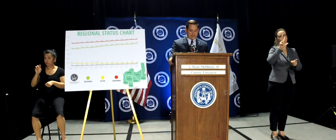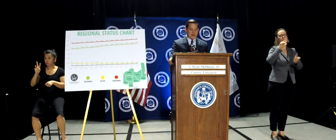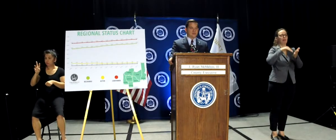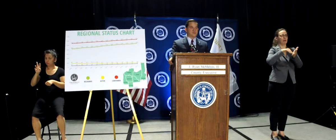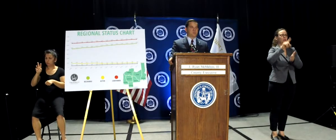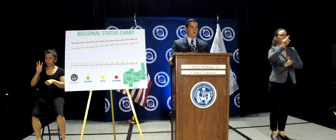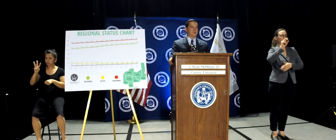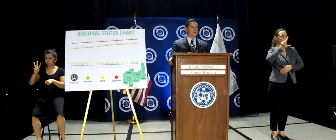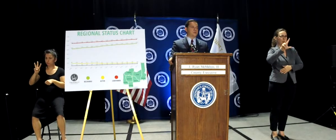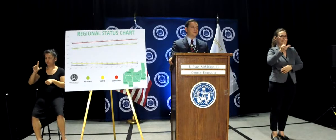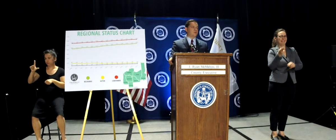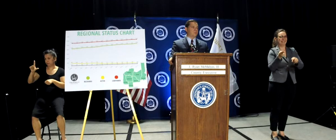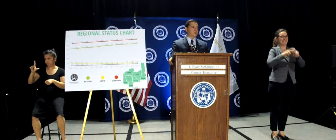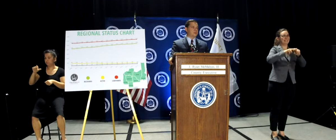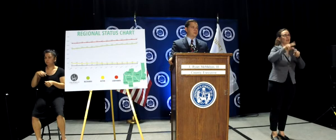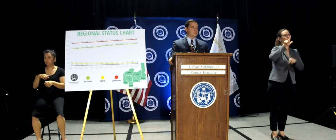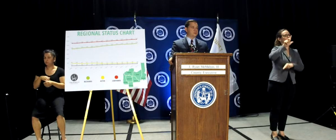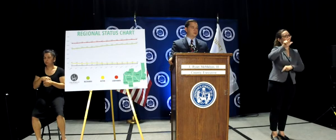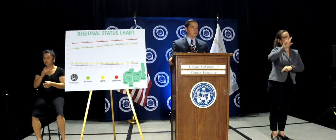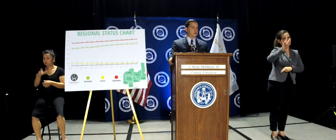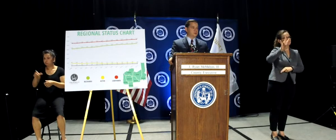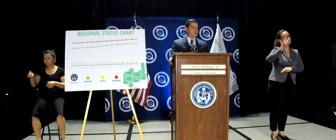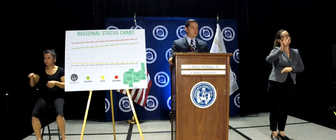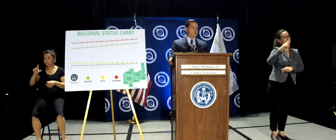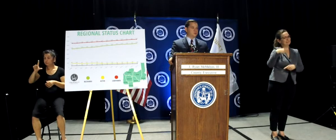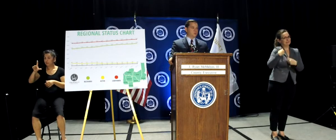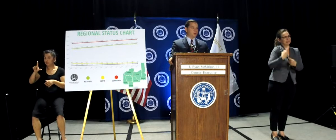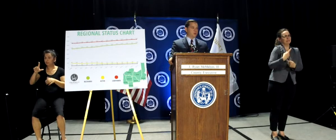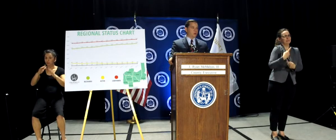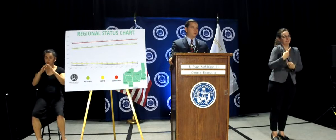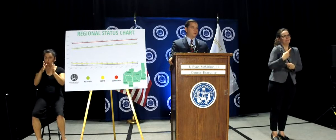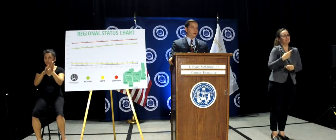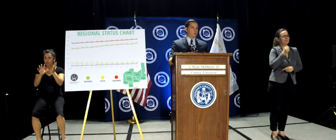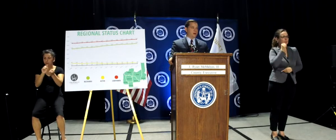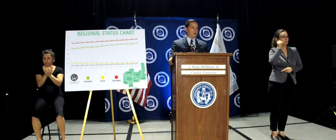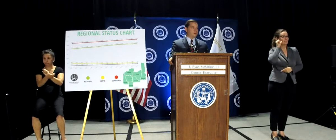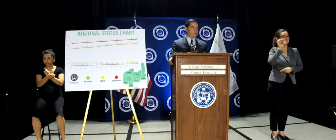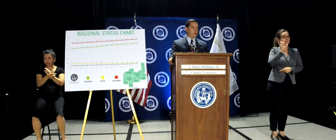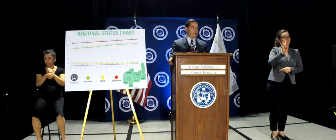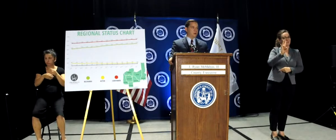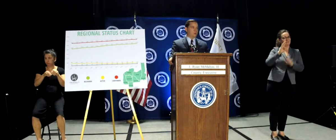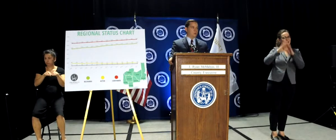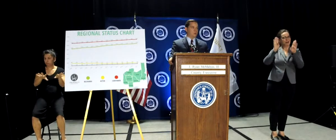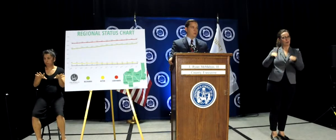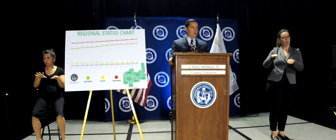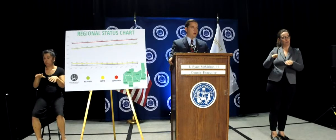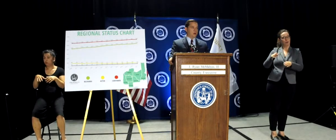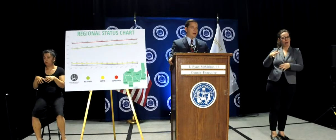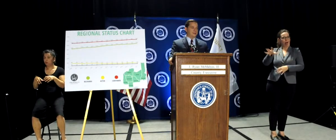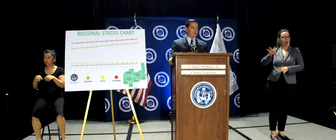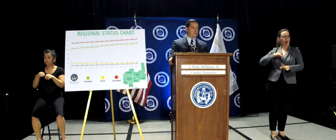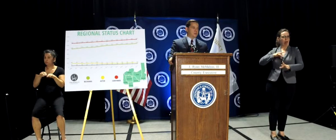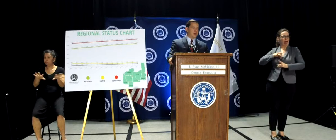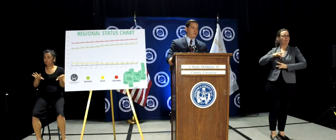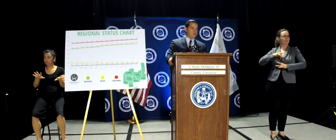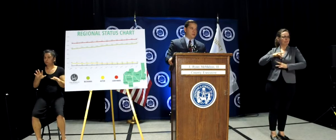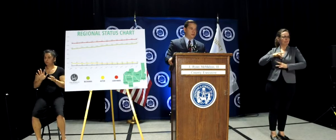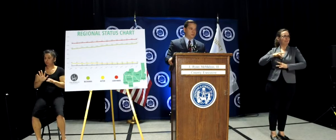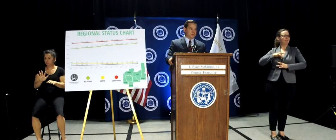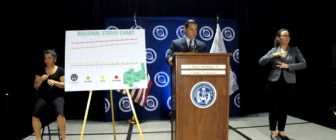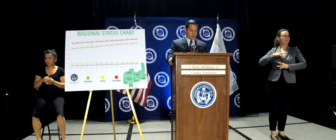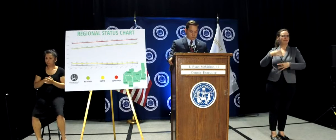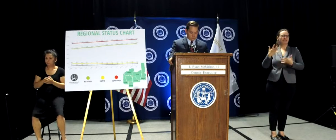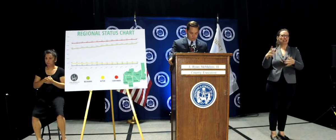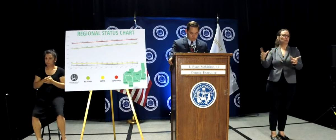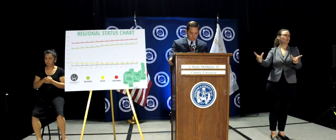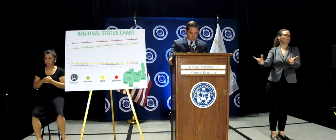household contacts of previously confirmed cases. These individuals were in a quarantine already. No new contact tracing efforts needed